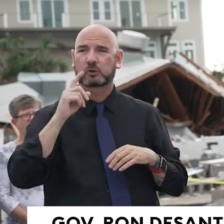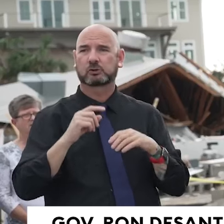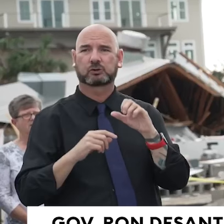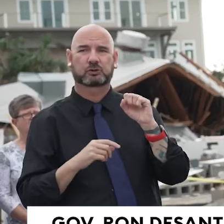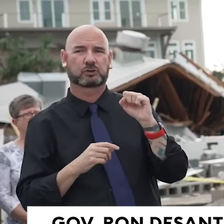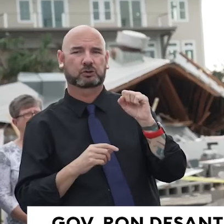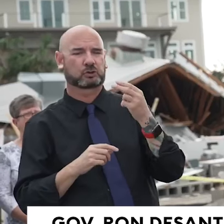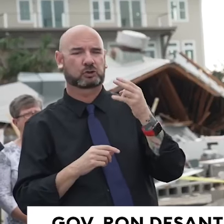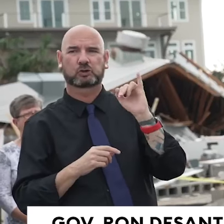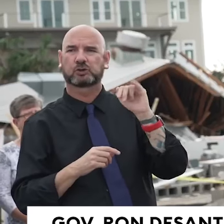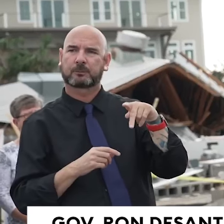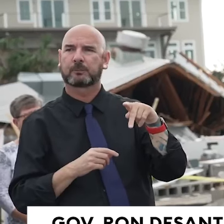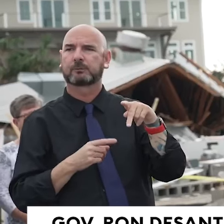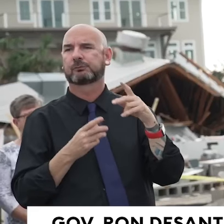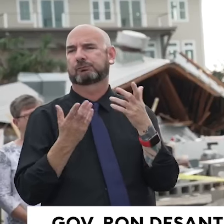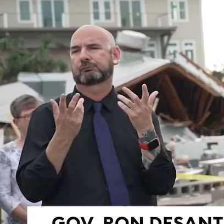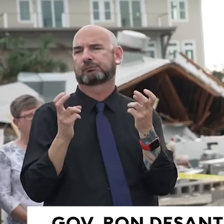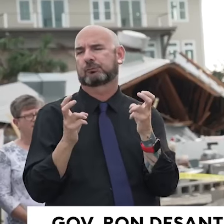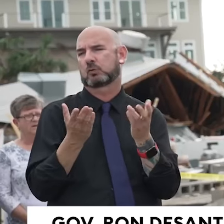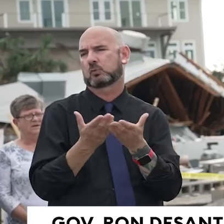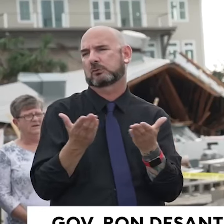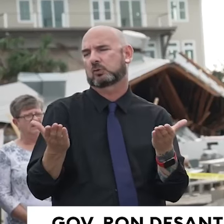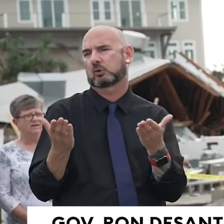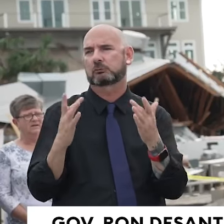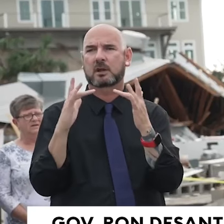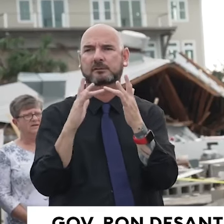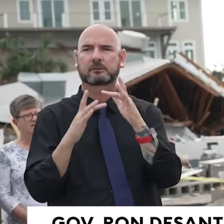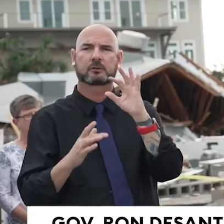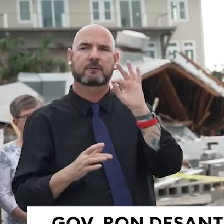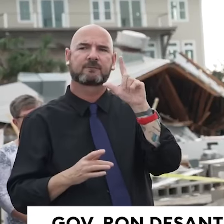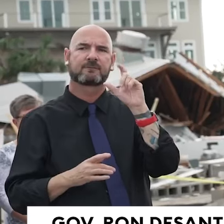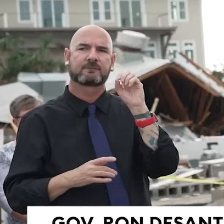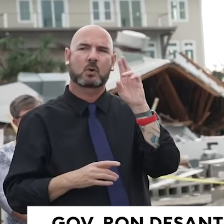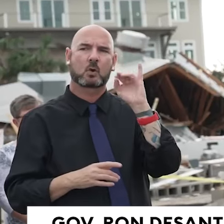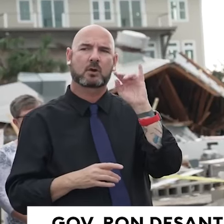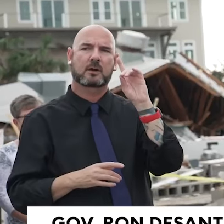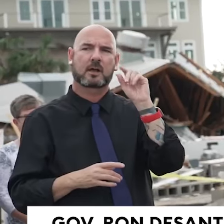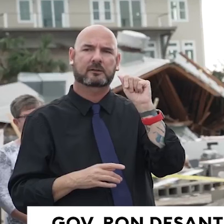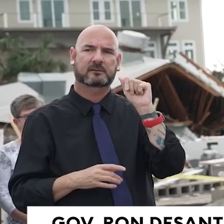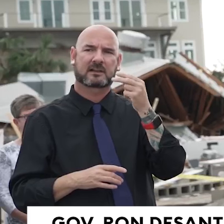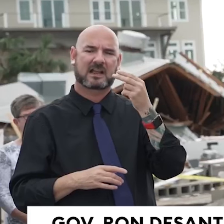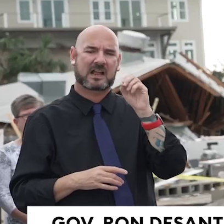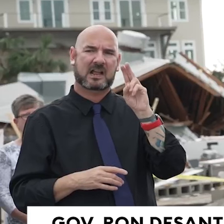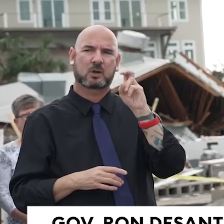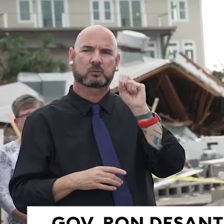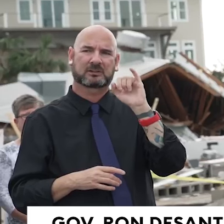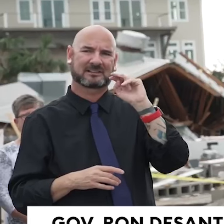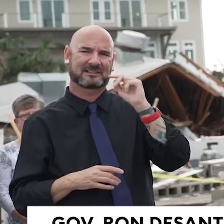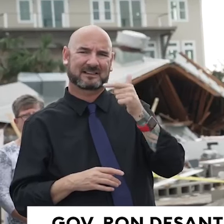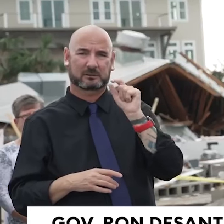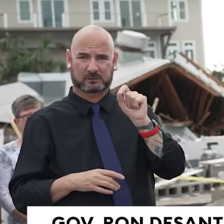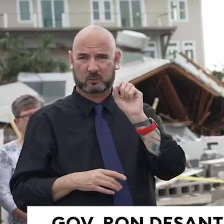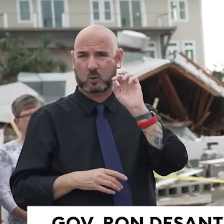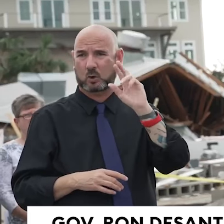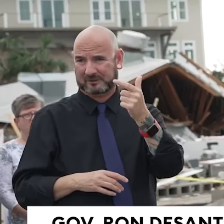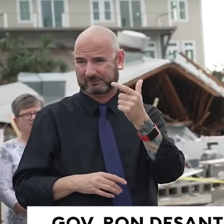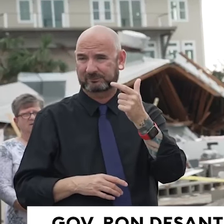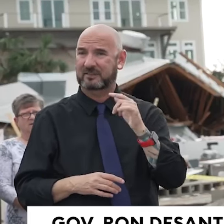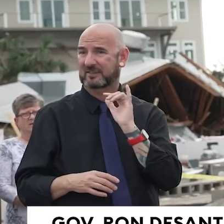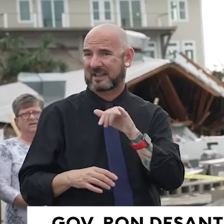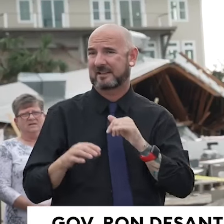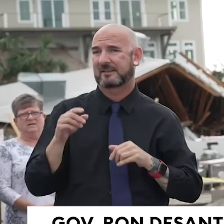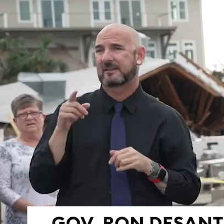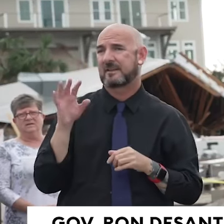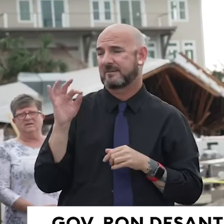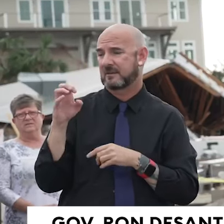to floridahousing.org, floridahousing.org. FEMA has granted individual assistance to a number of